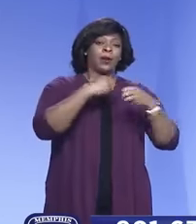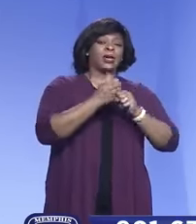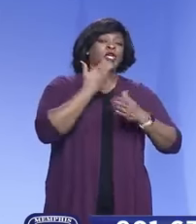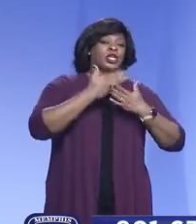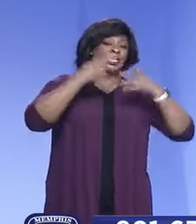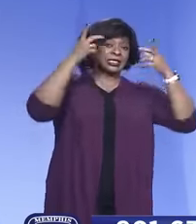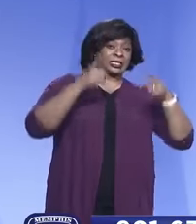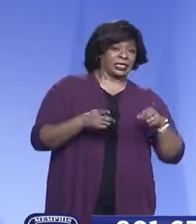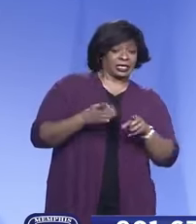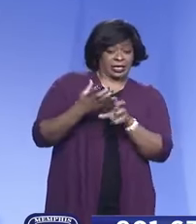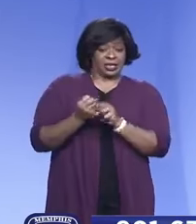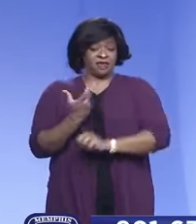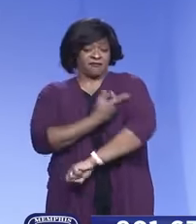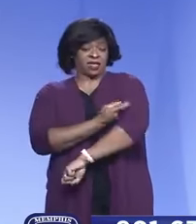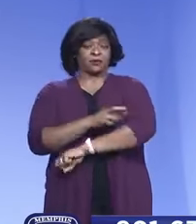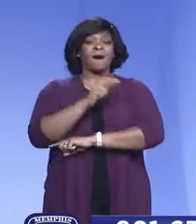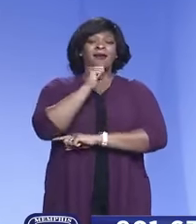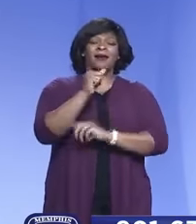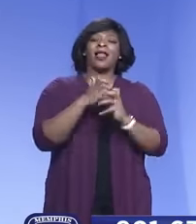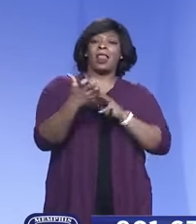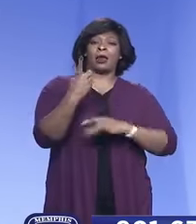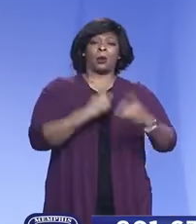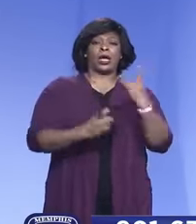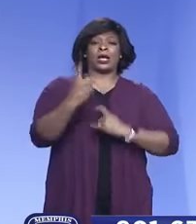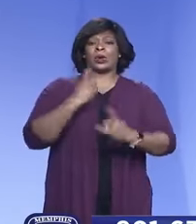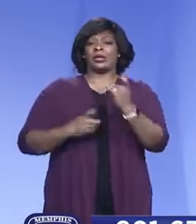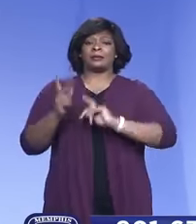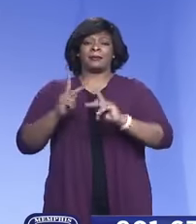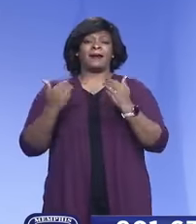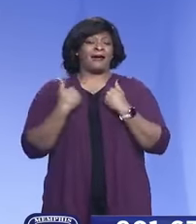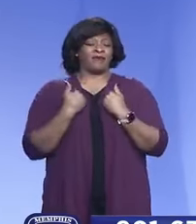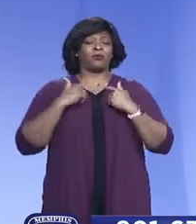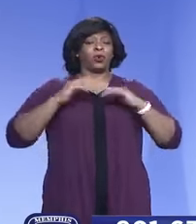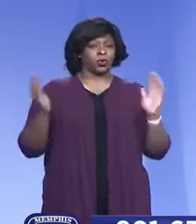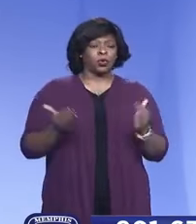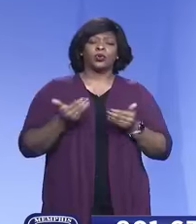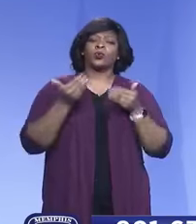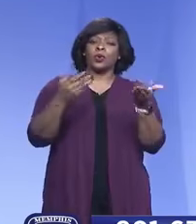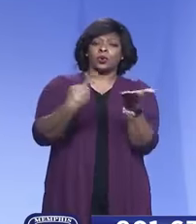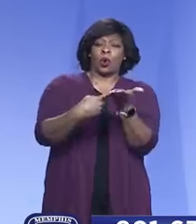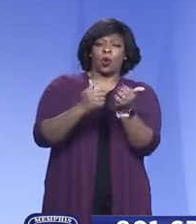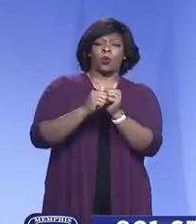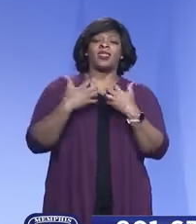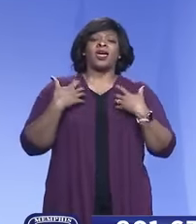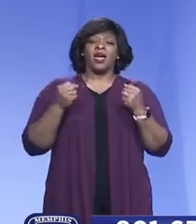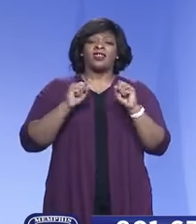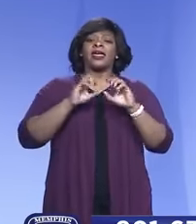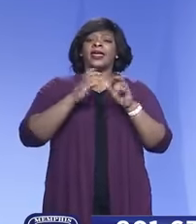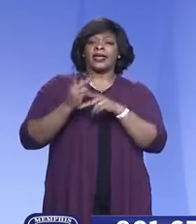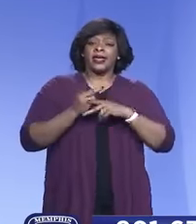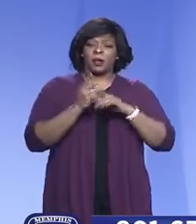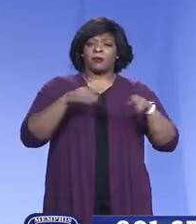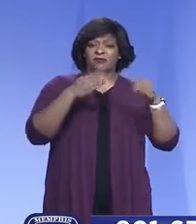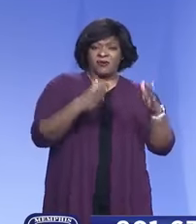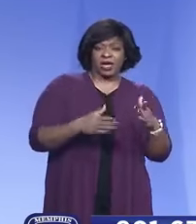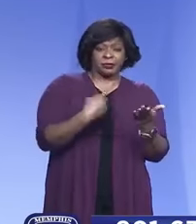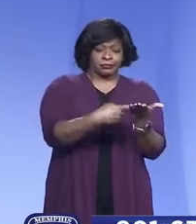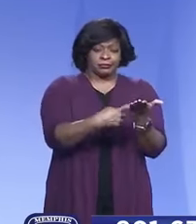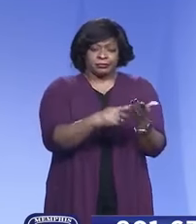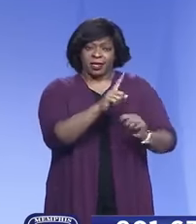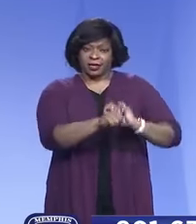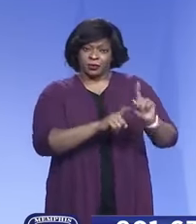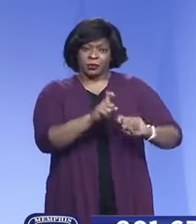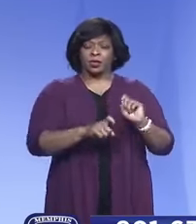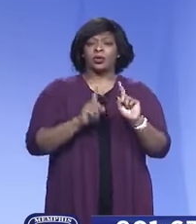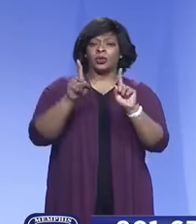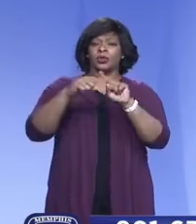informed decision. There's a lot of questions that people have, and so we encourage them to talk with their healthcare provider. They can also go